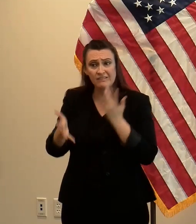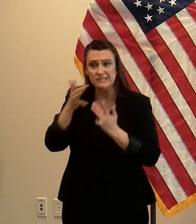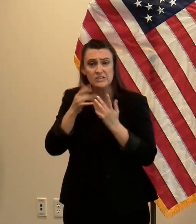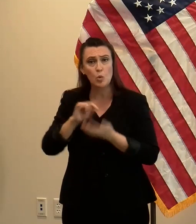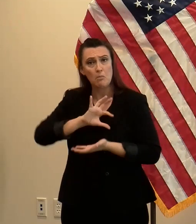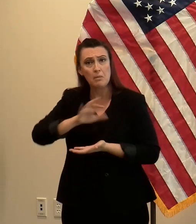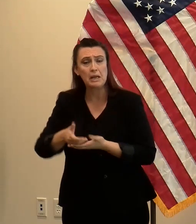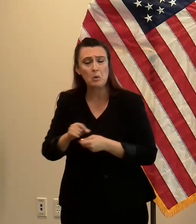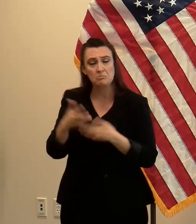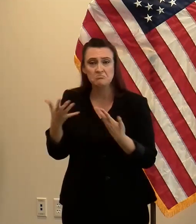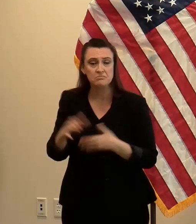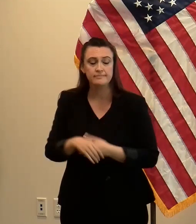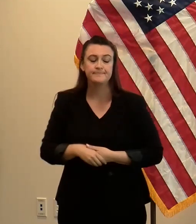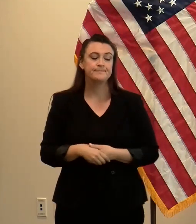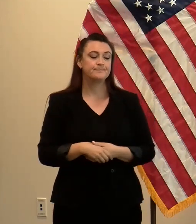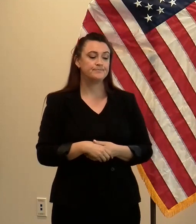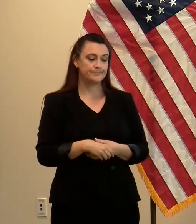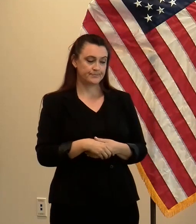Well,